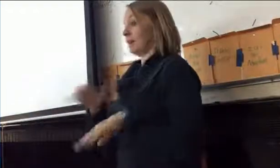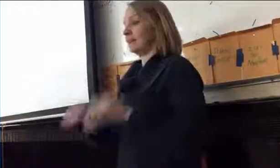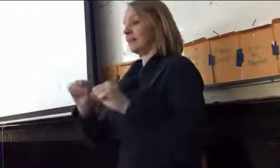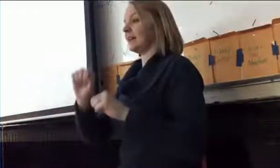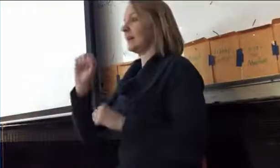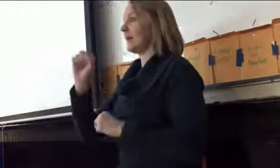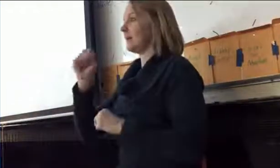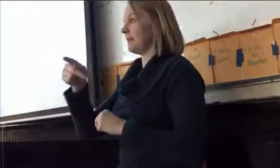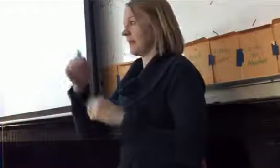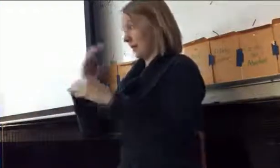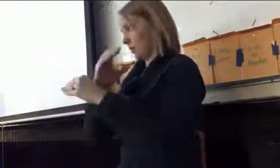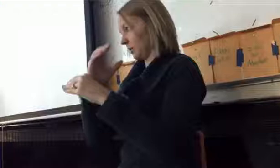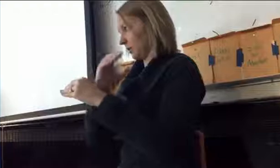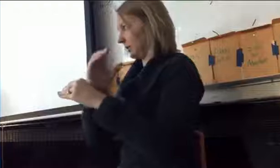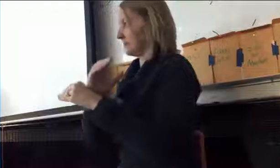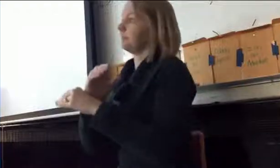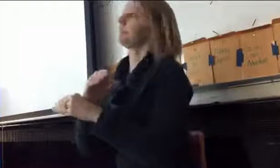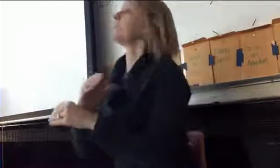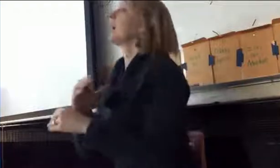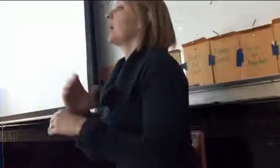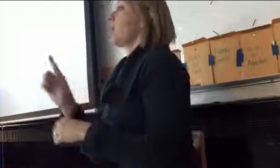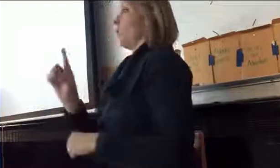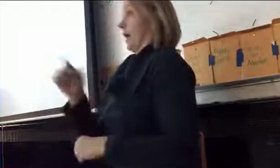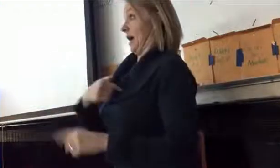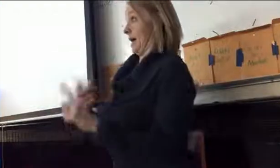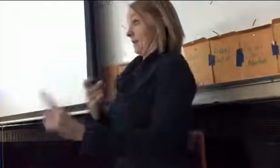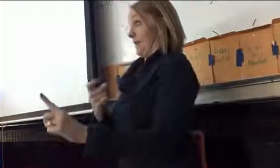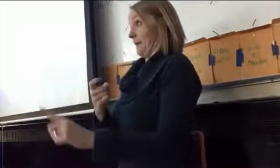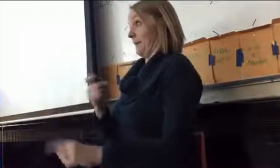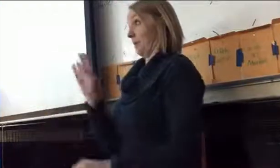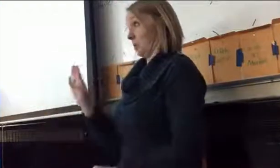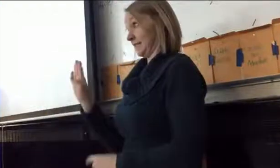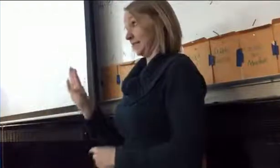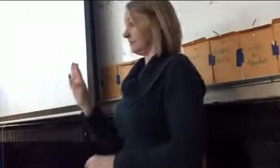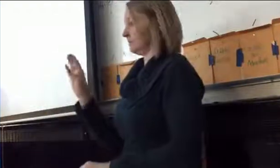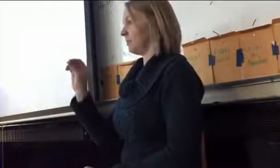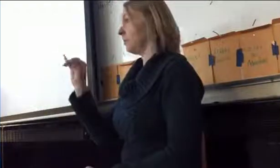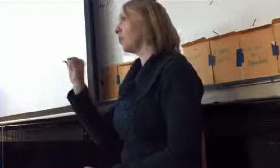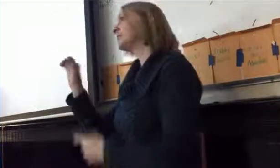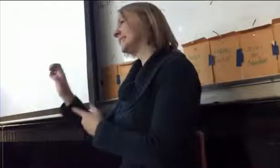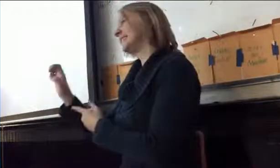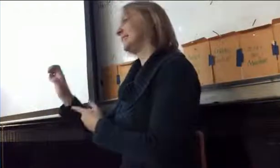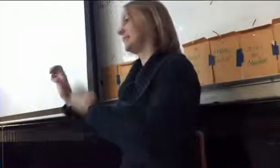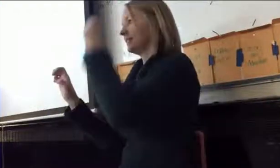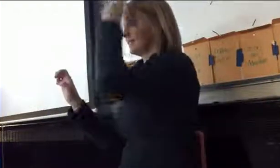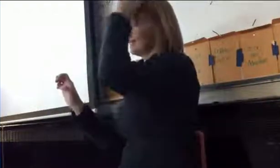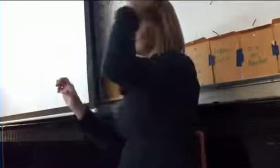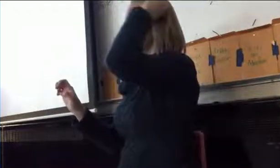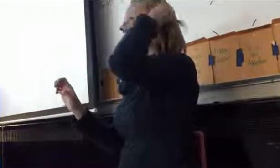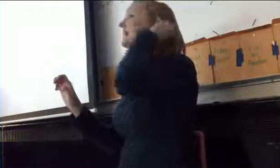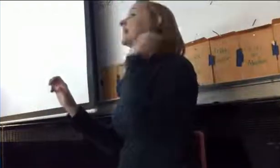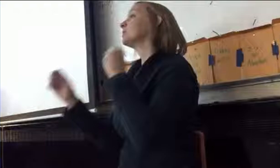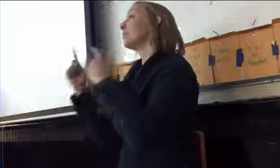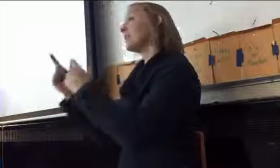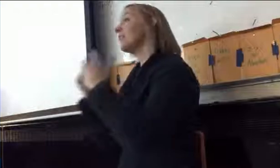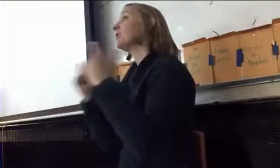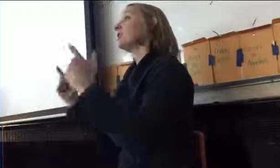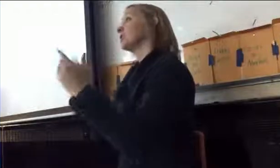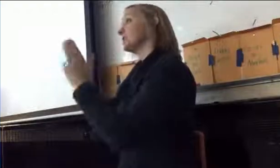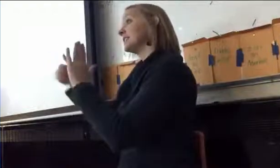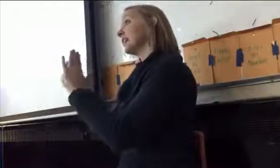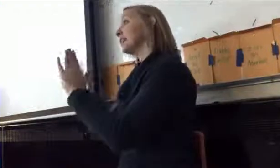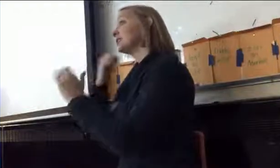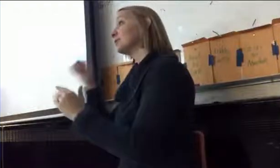Calc, right? And where I'm from, in Boise, this is a fun fact, it's one of the largest centers in the United States